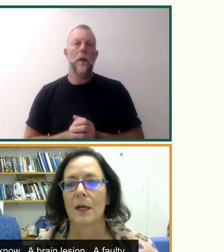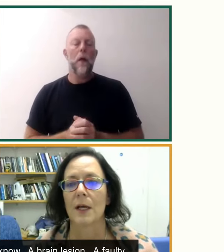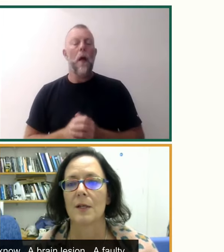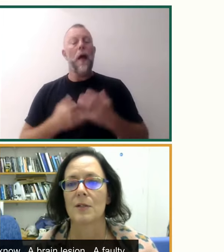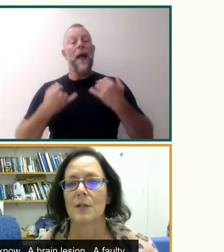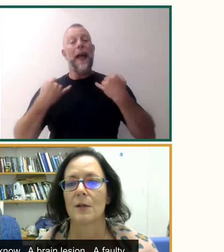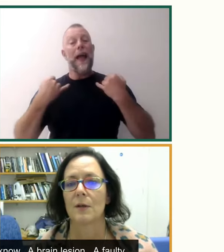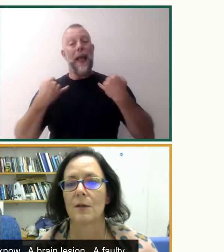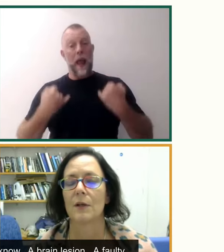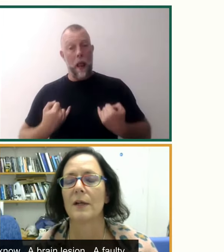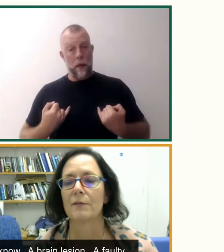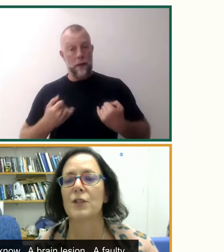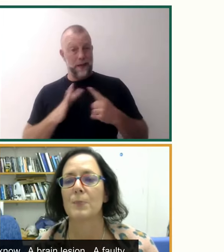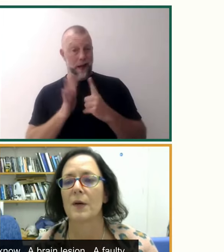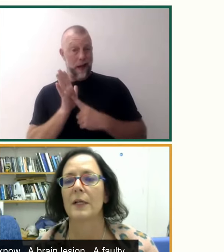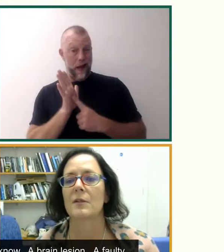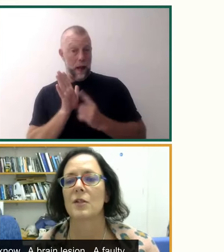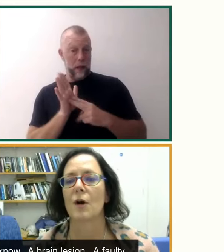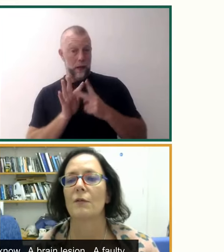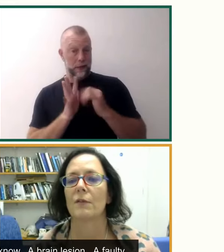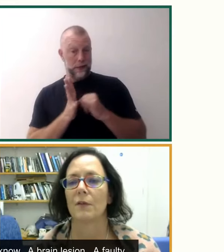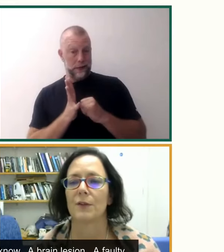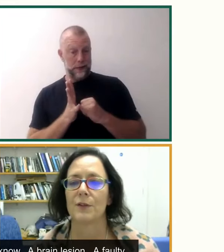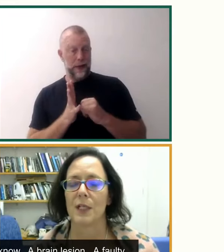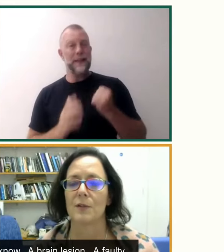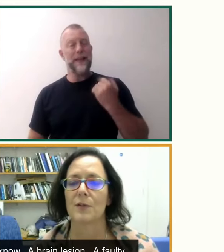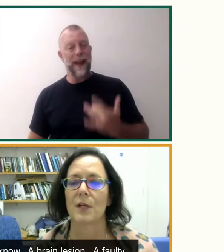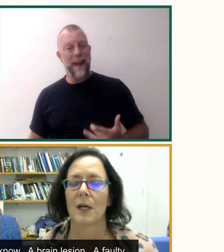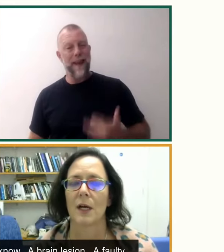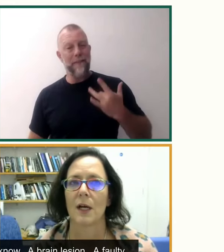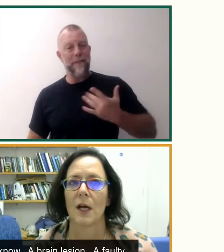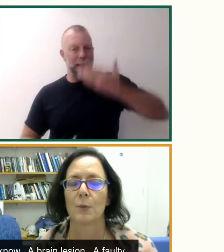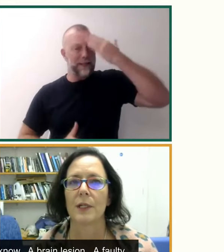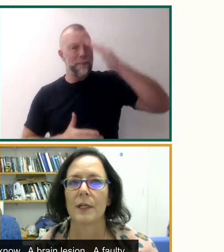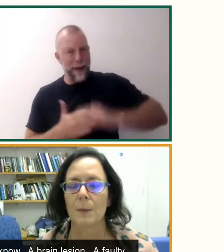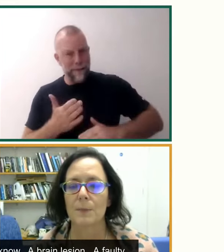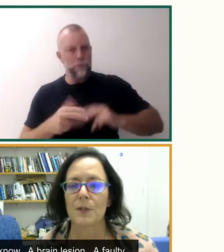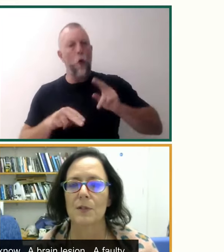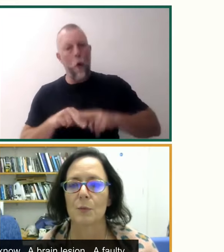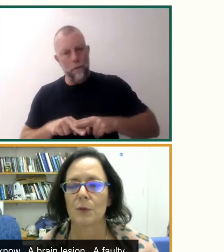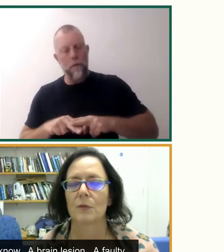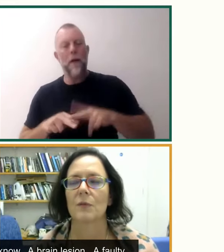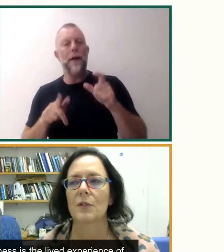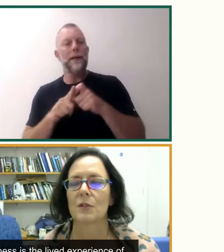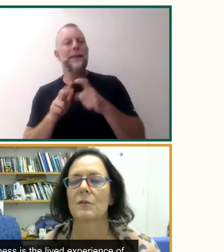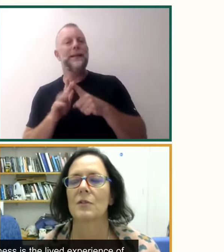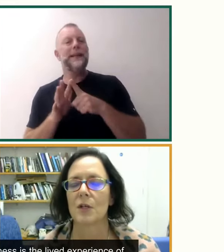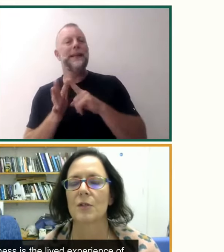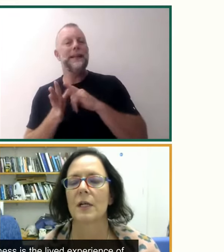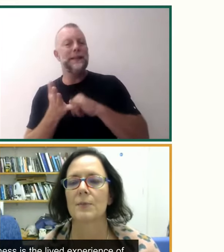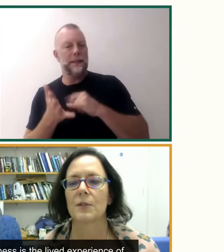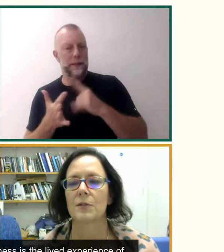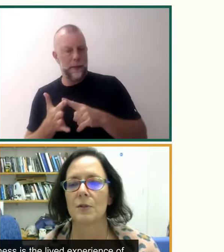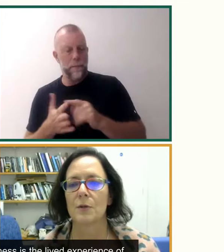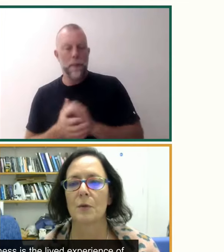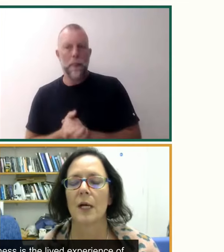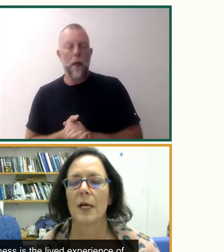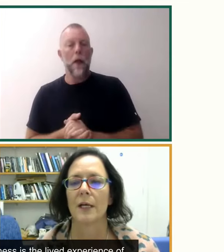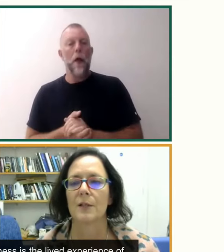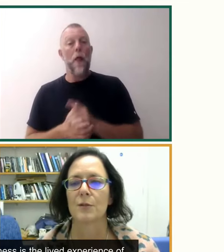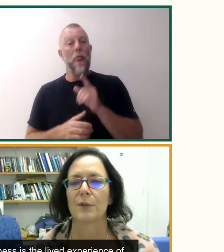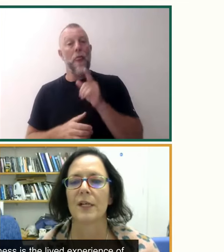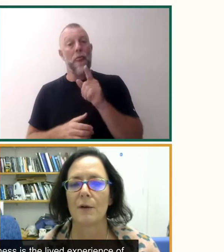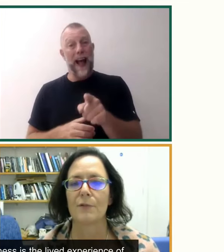Illness is the lived experience of the disease. And what the distinction helps us